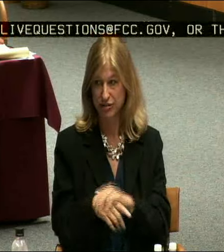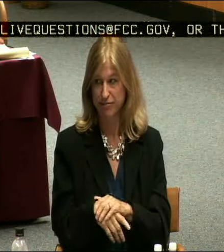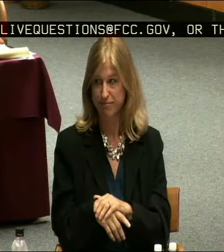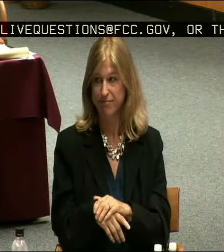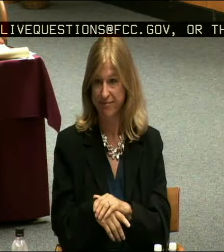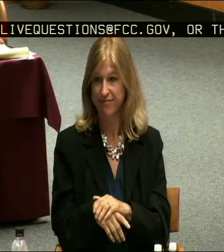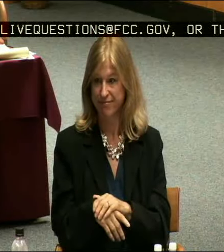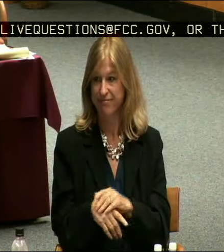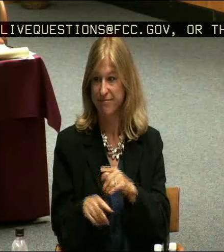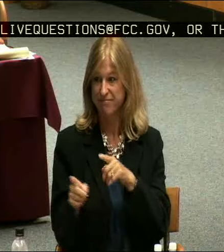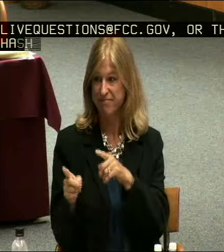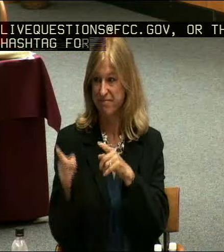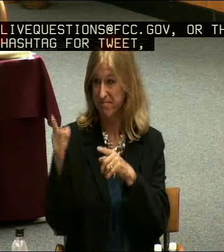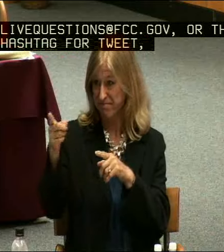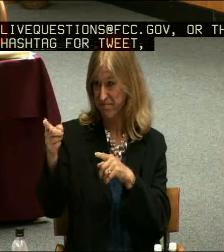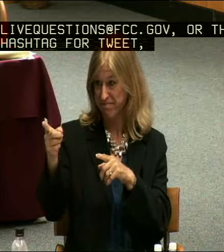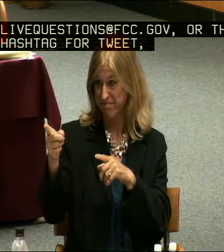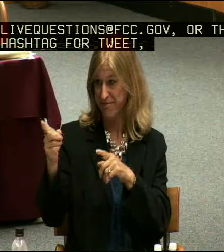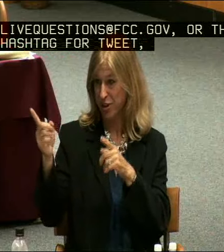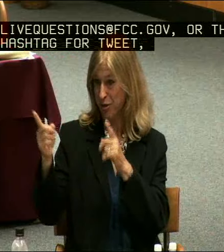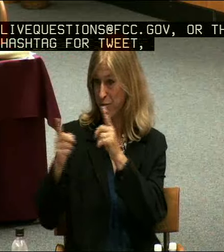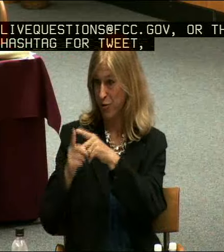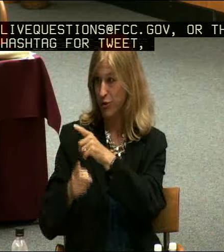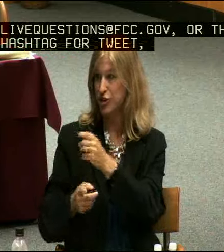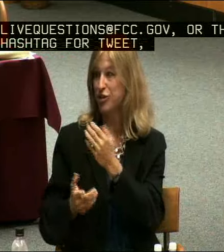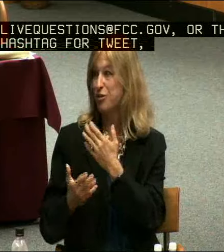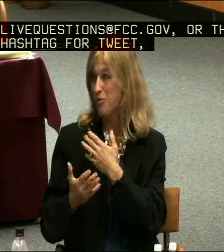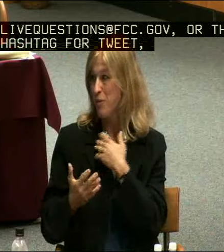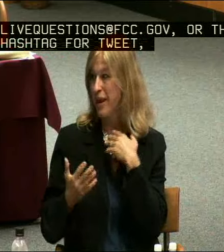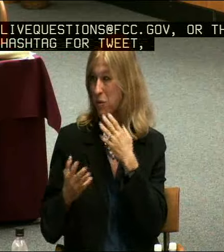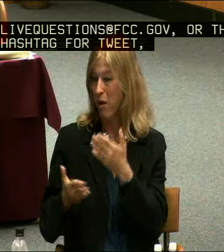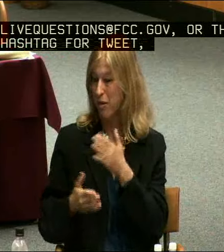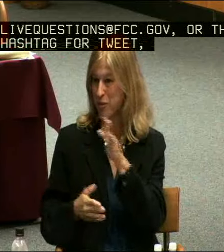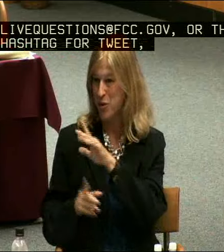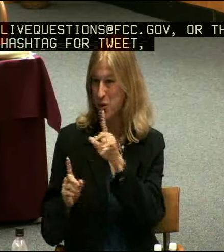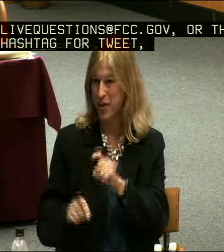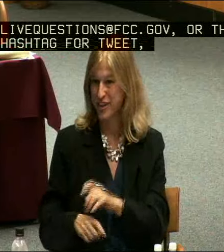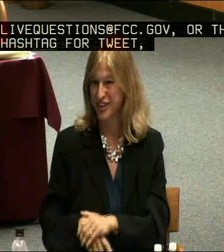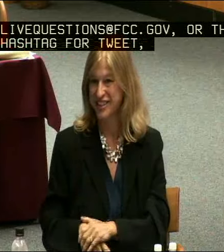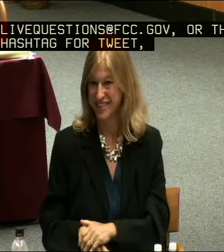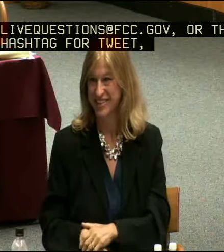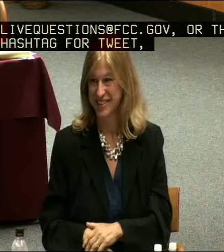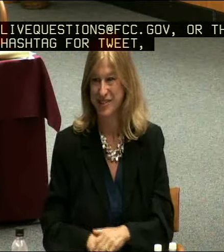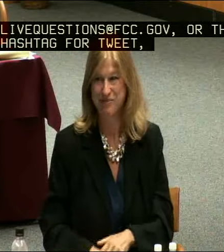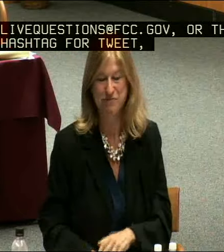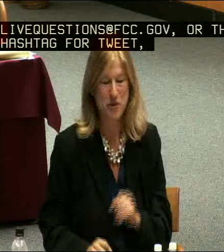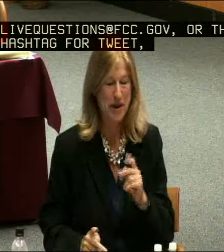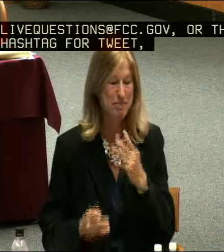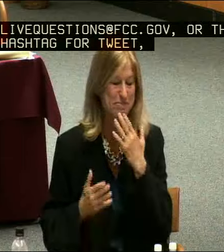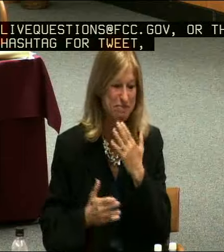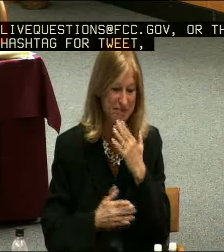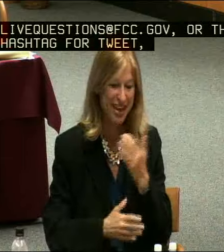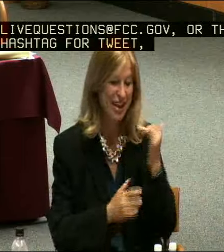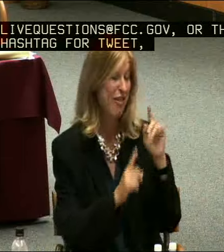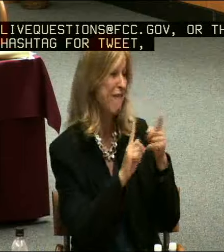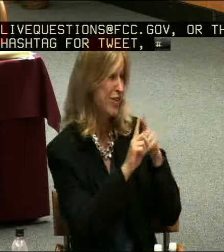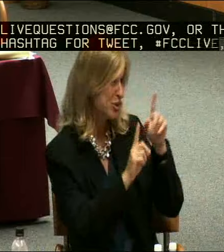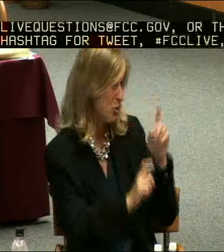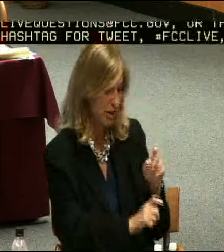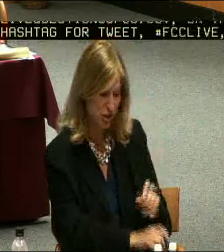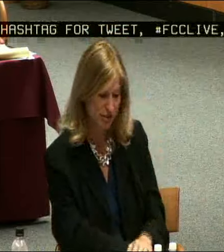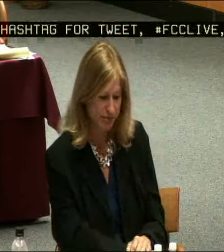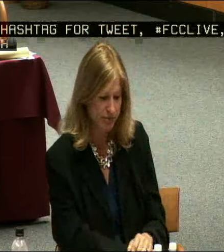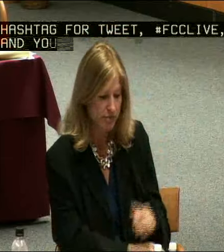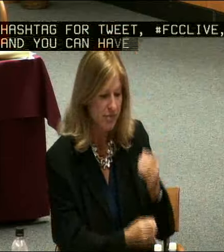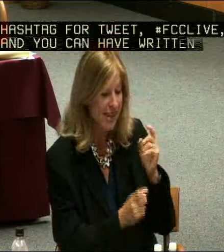questions on cards here in the audience. And you can see Celeste in front, who has the cards